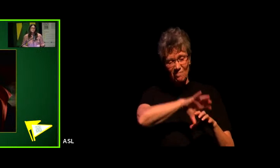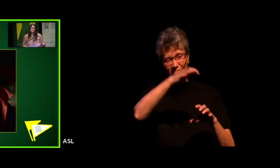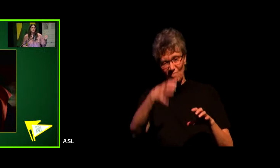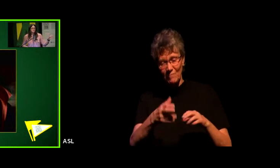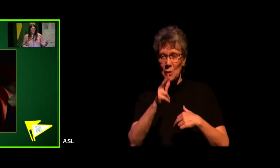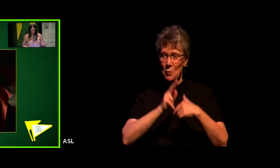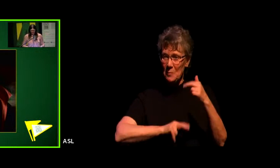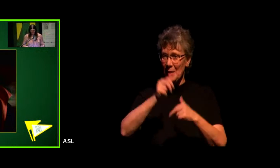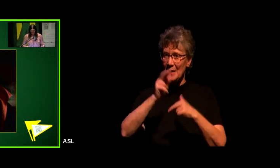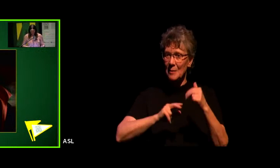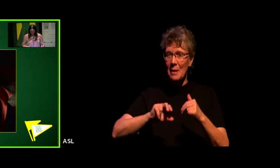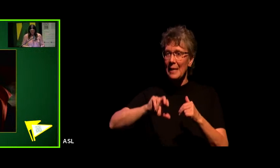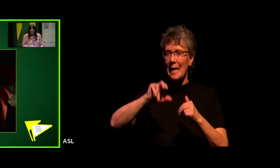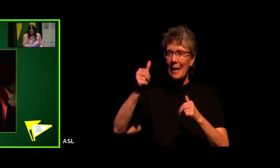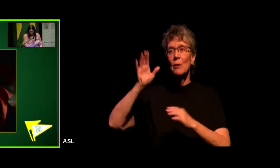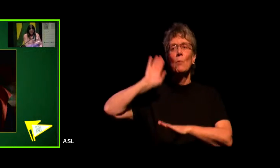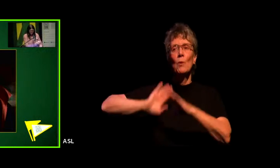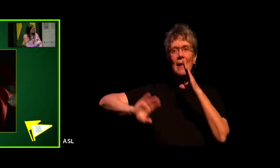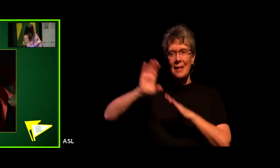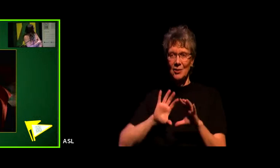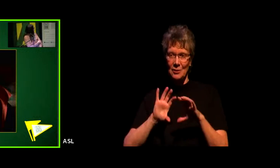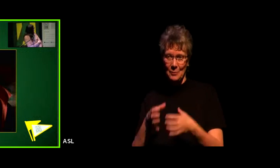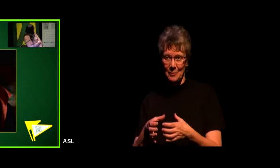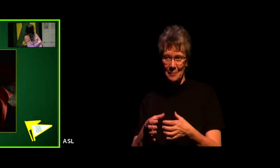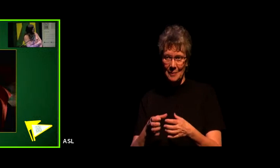which I'll talk about briefly in a bit.